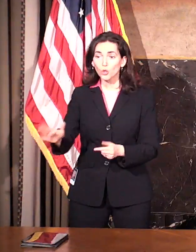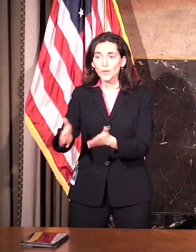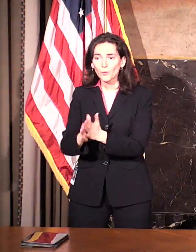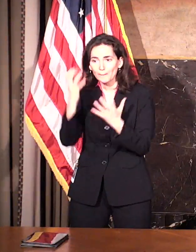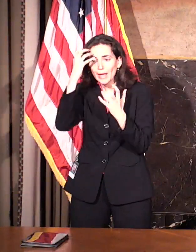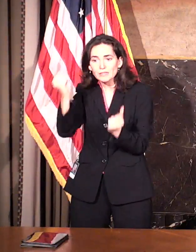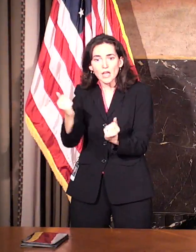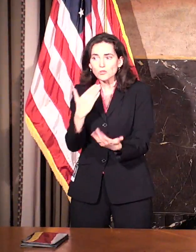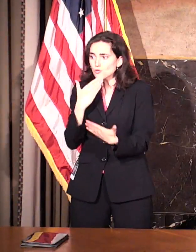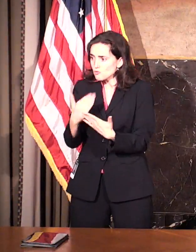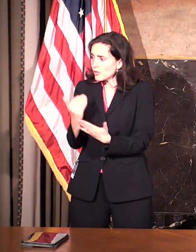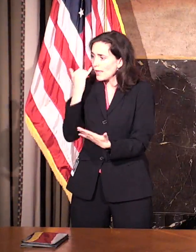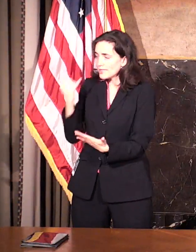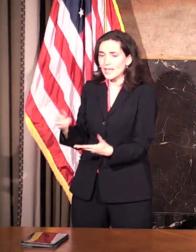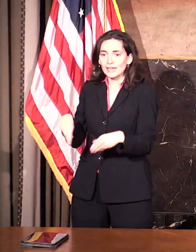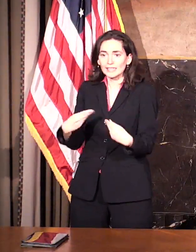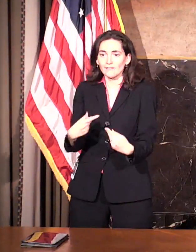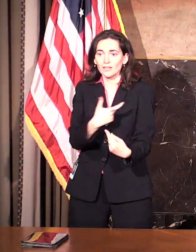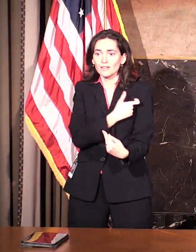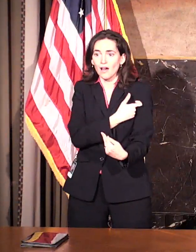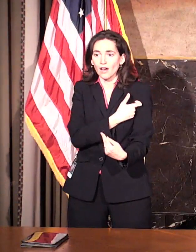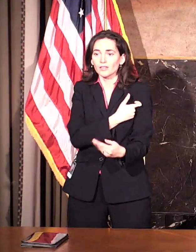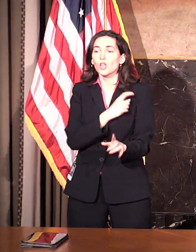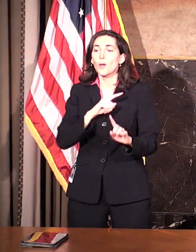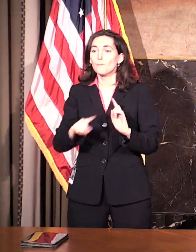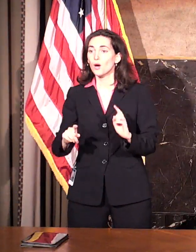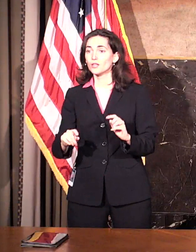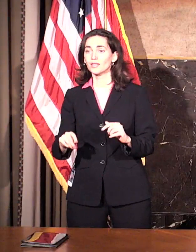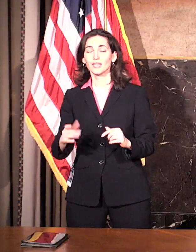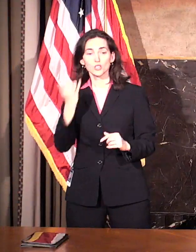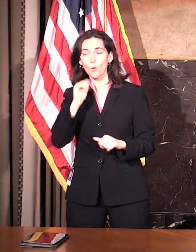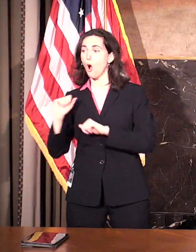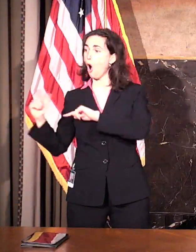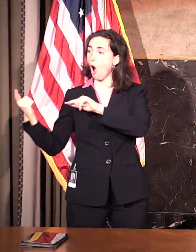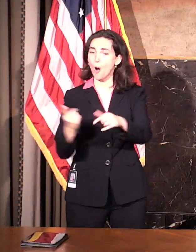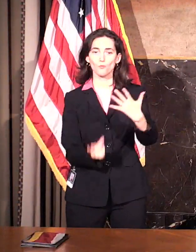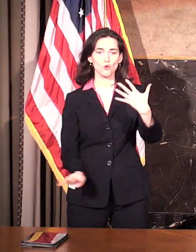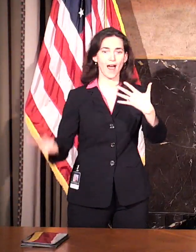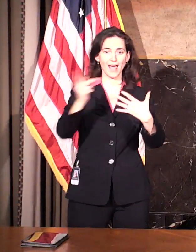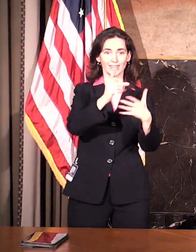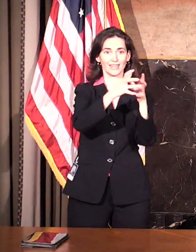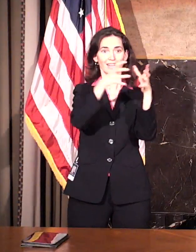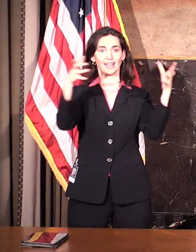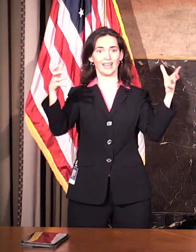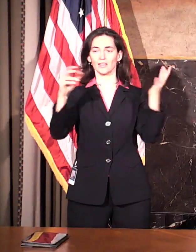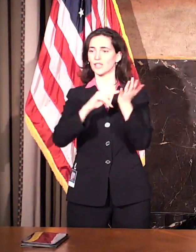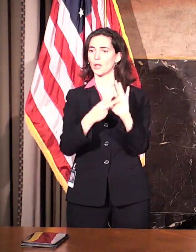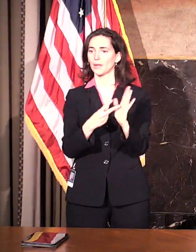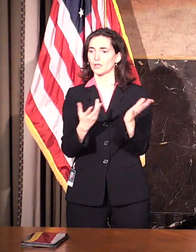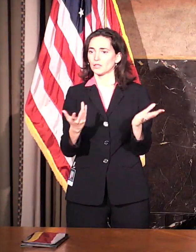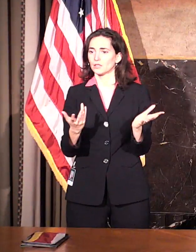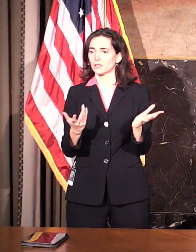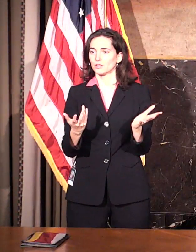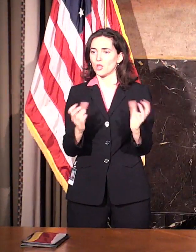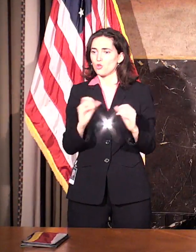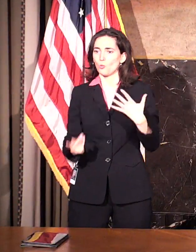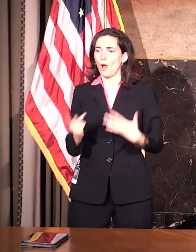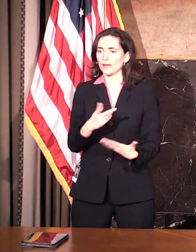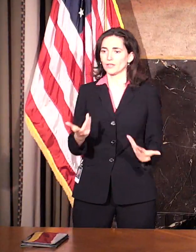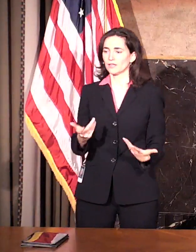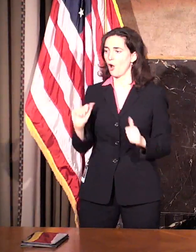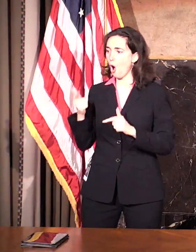sense. The challenge is you can't prioritize everybody at once, otherwise you prioritize nobody. And so